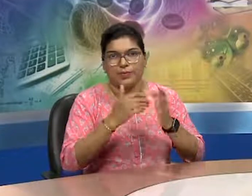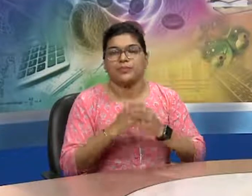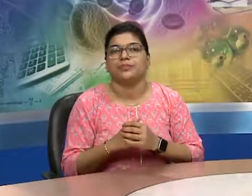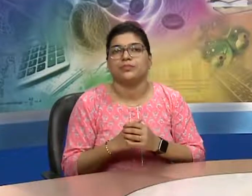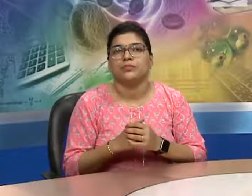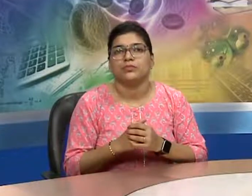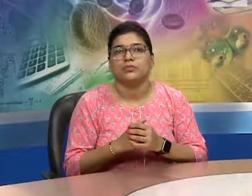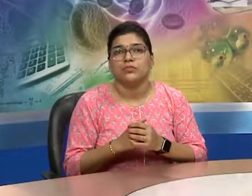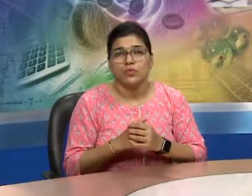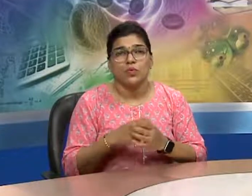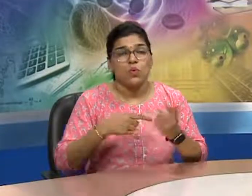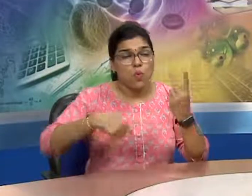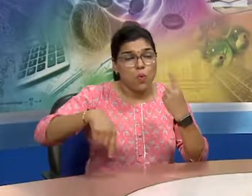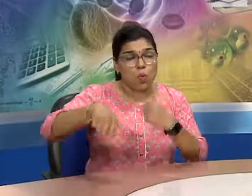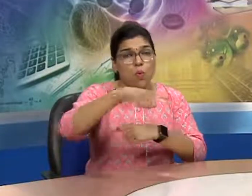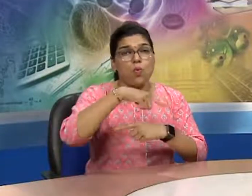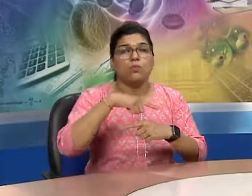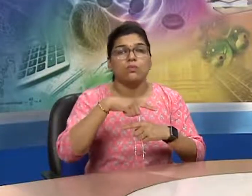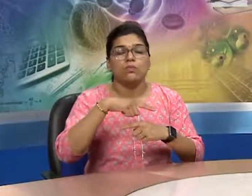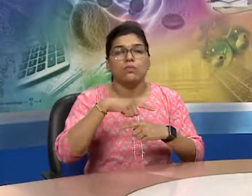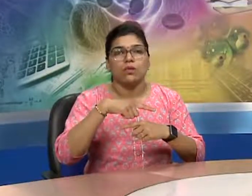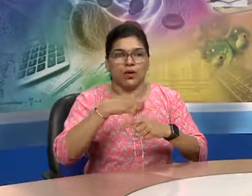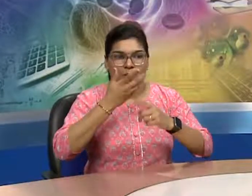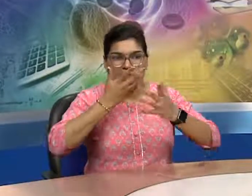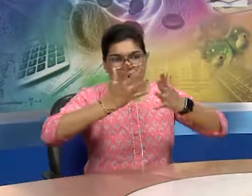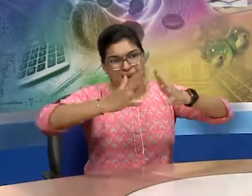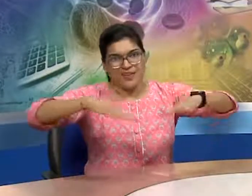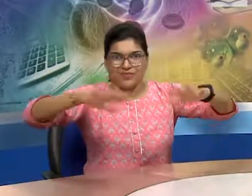All these four features